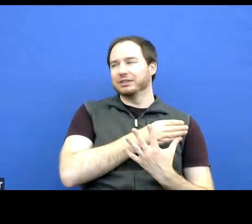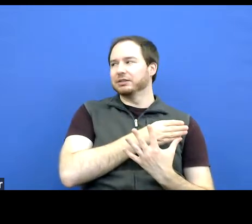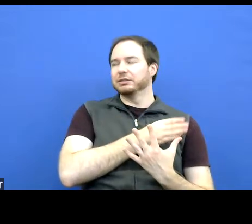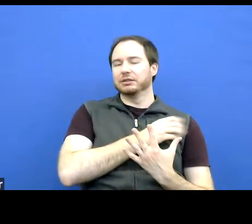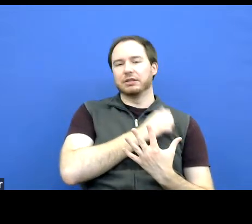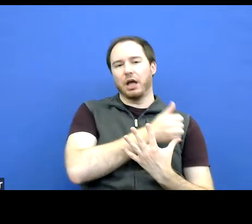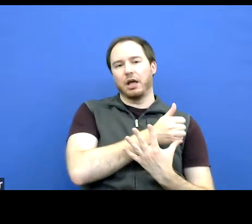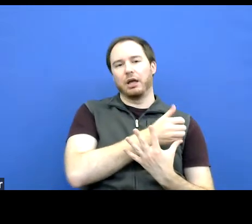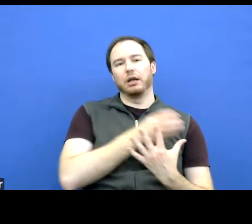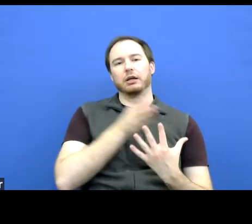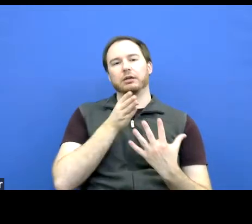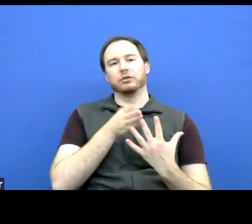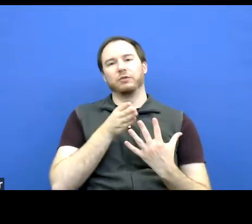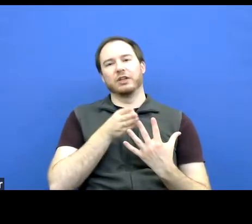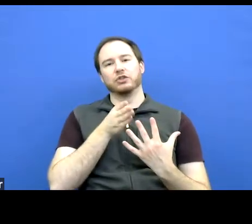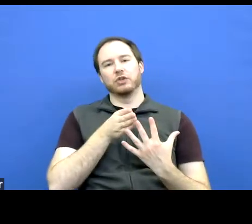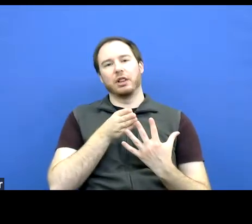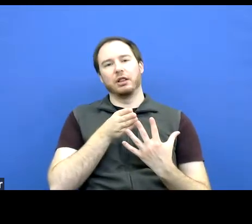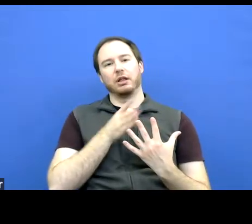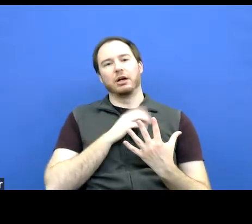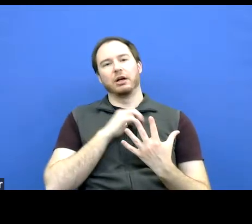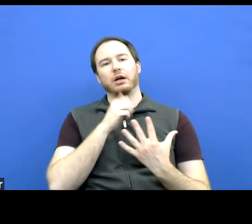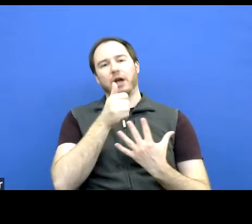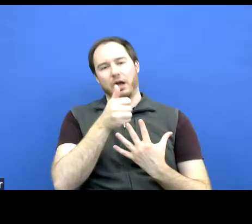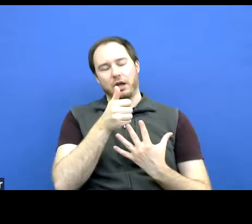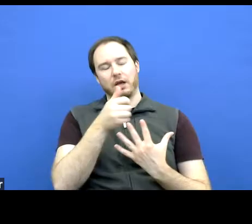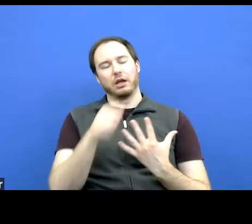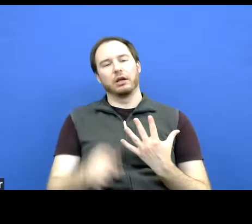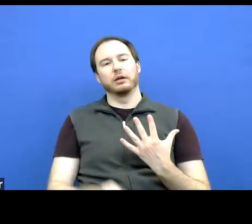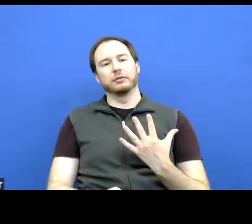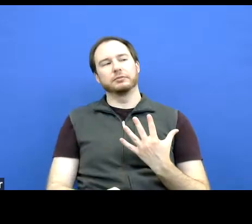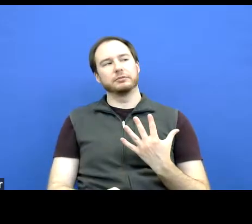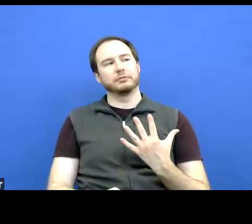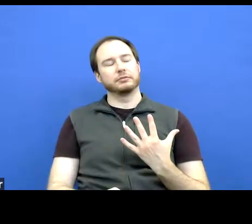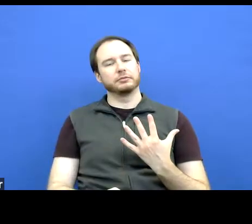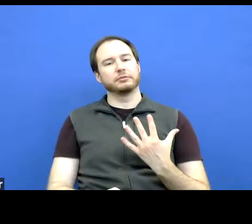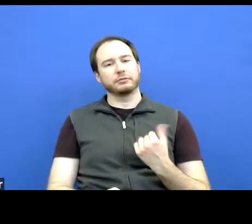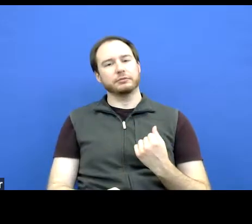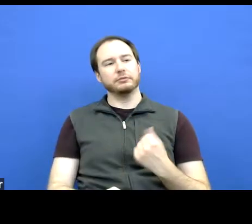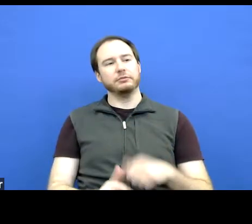Owens, Aye. Supervisor Schultz. Aye.